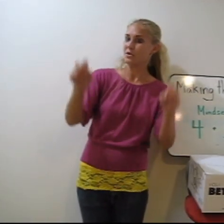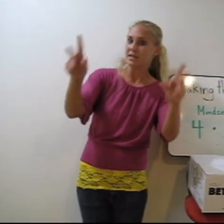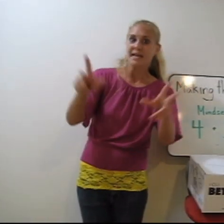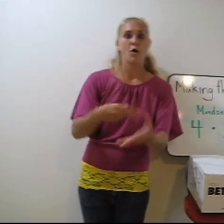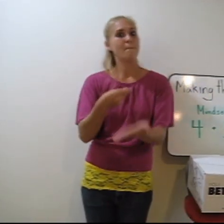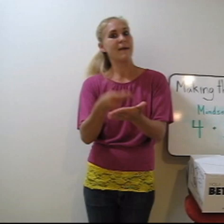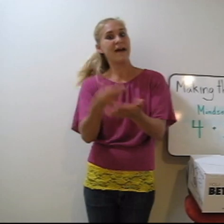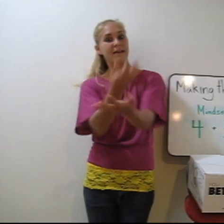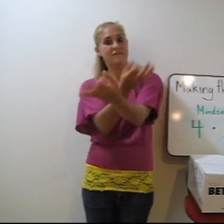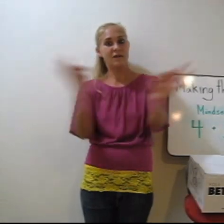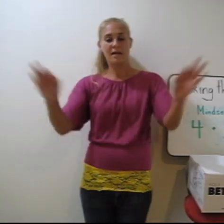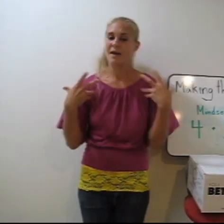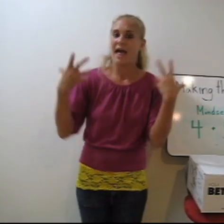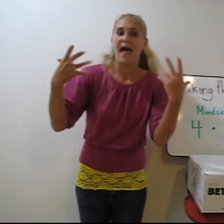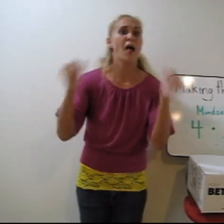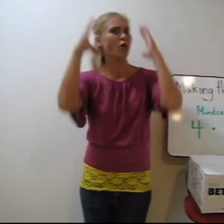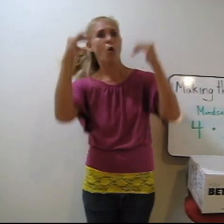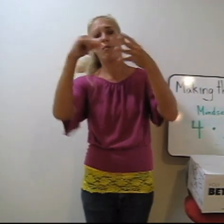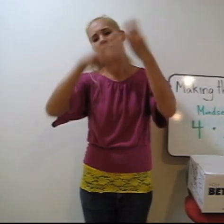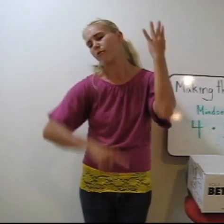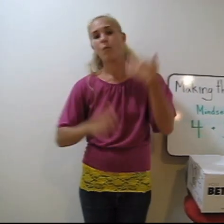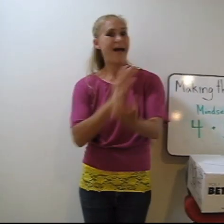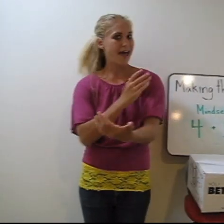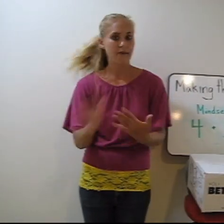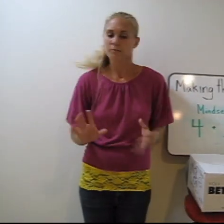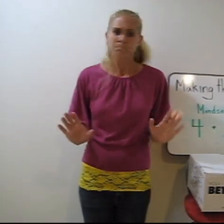or health, or hope, or any number of things. But what you are really